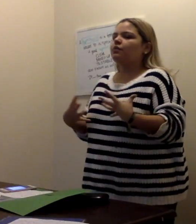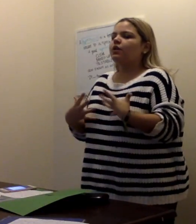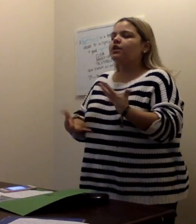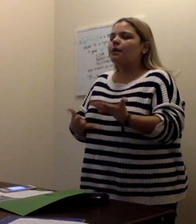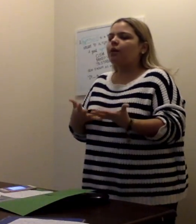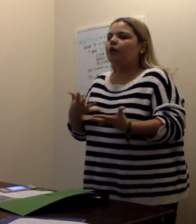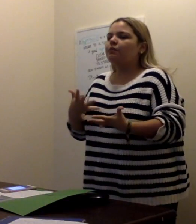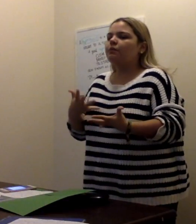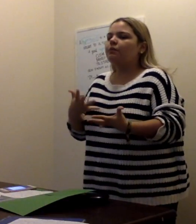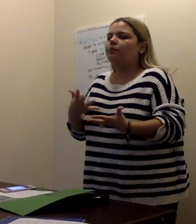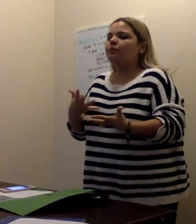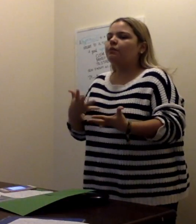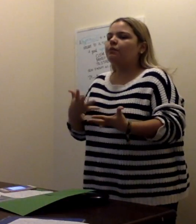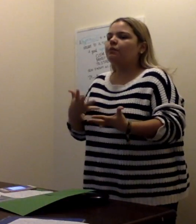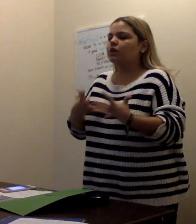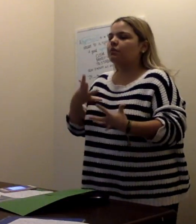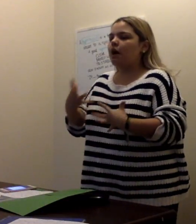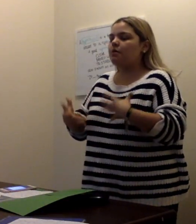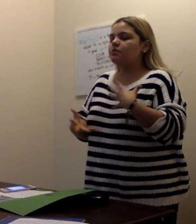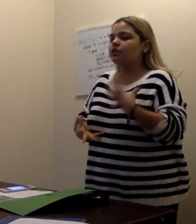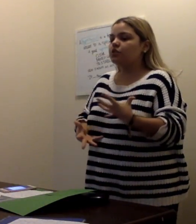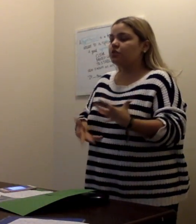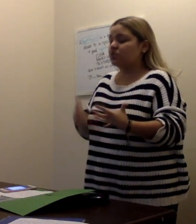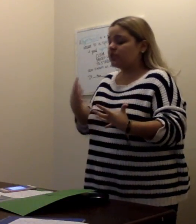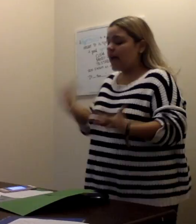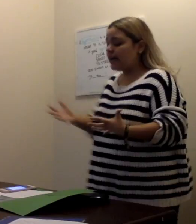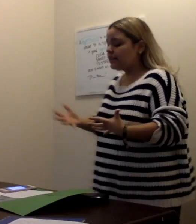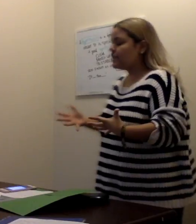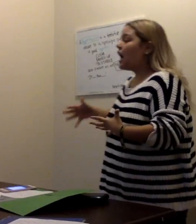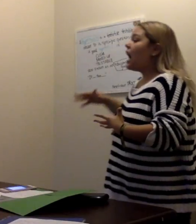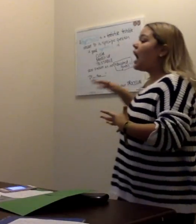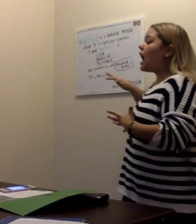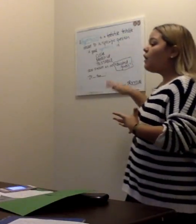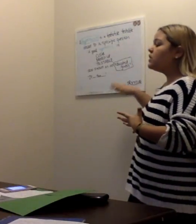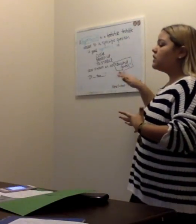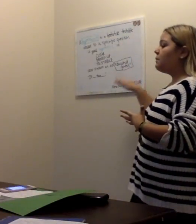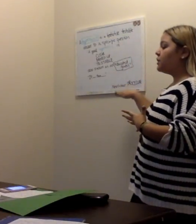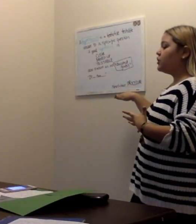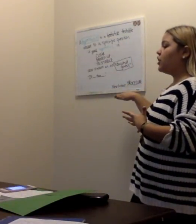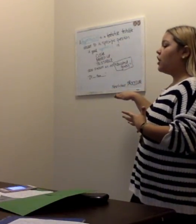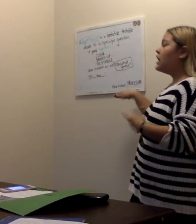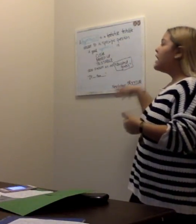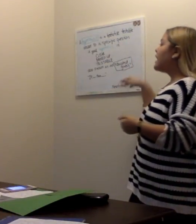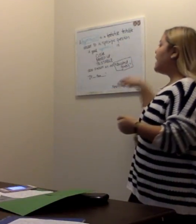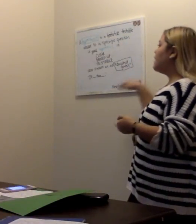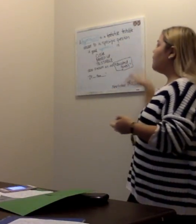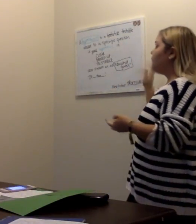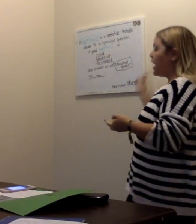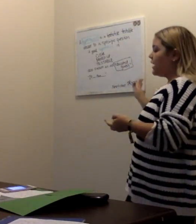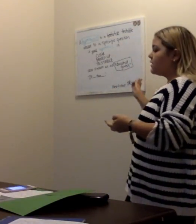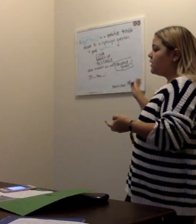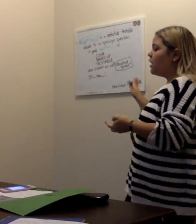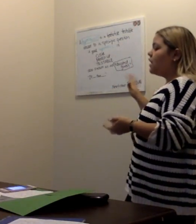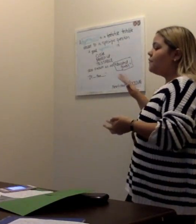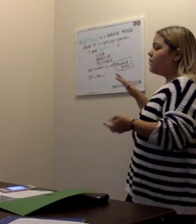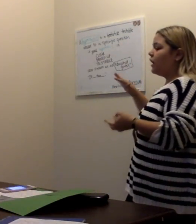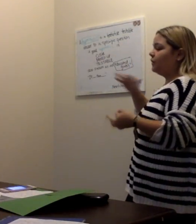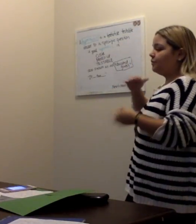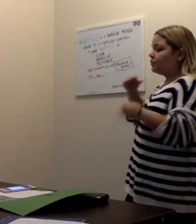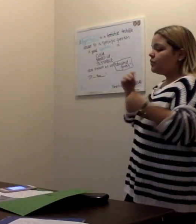read up on procedures that we could probably do to test how the temperature can affect